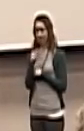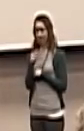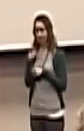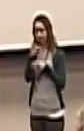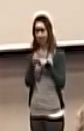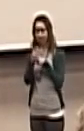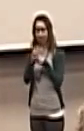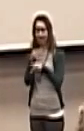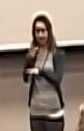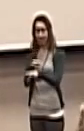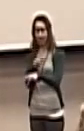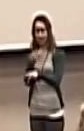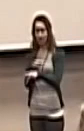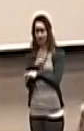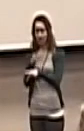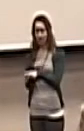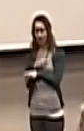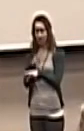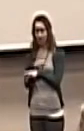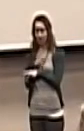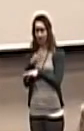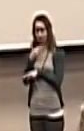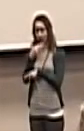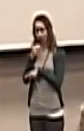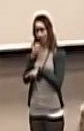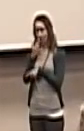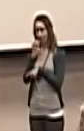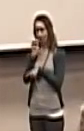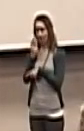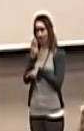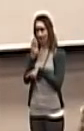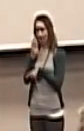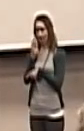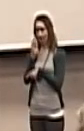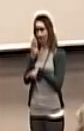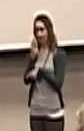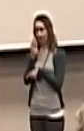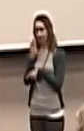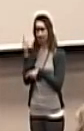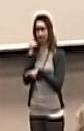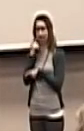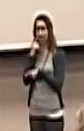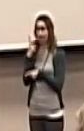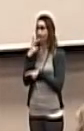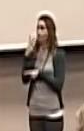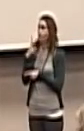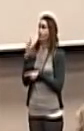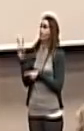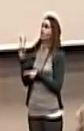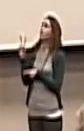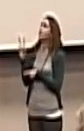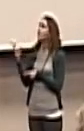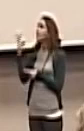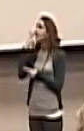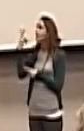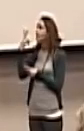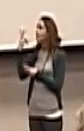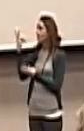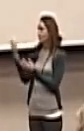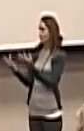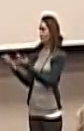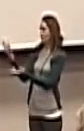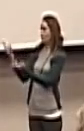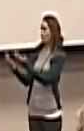flock at Horeb, and he hears a voice. He sees a burning